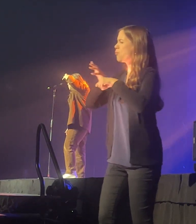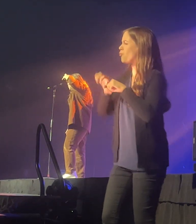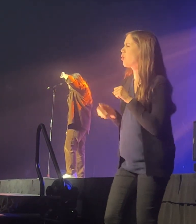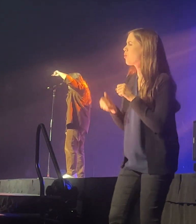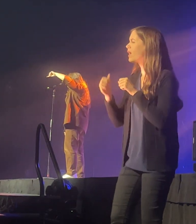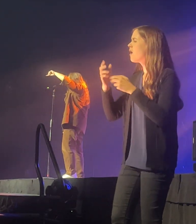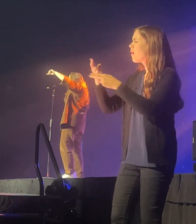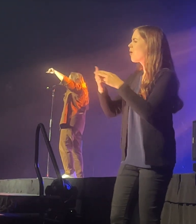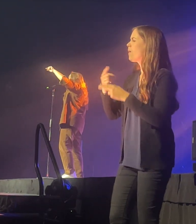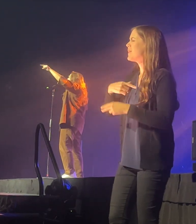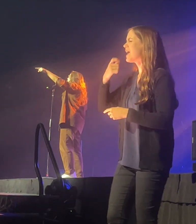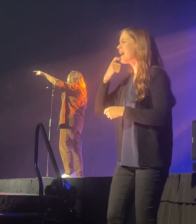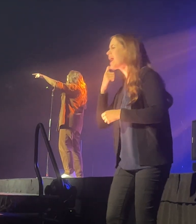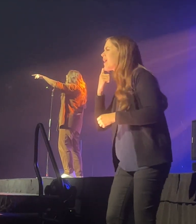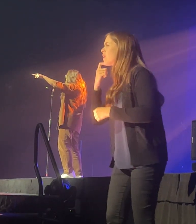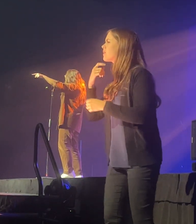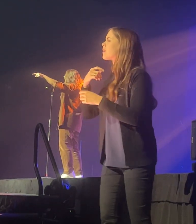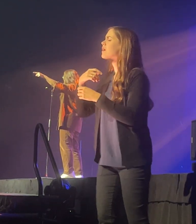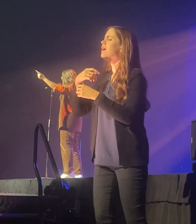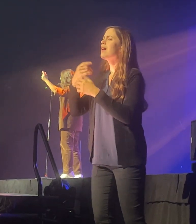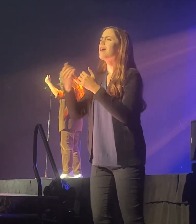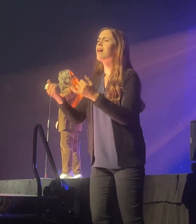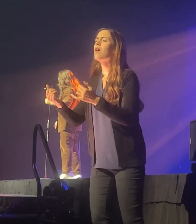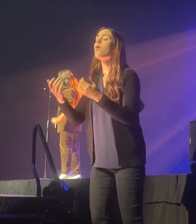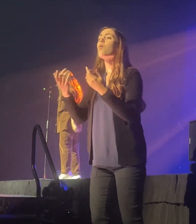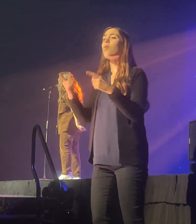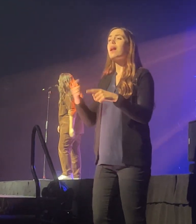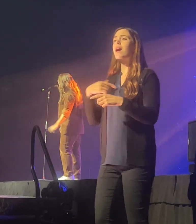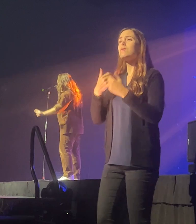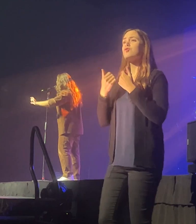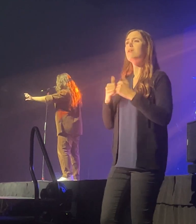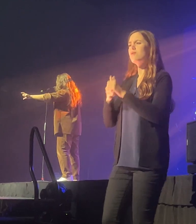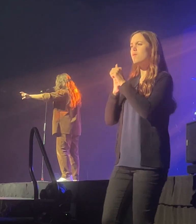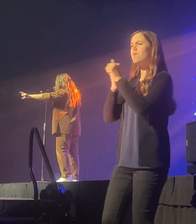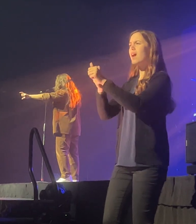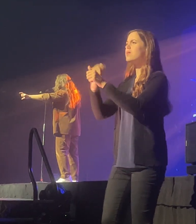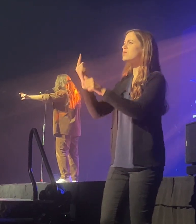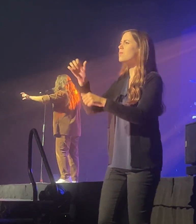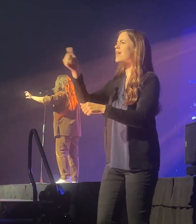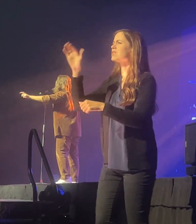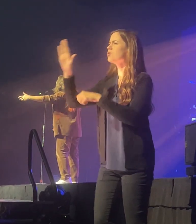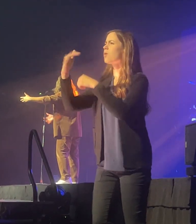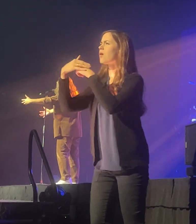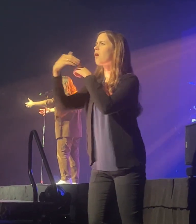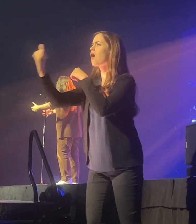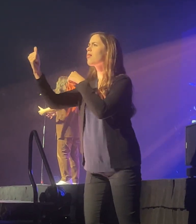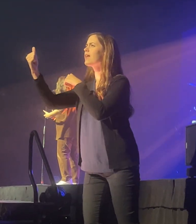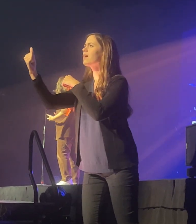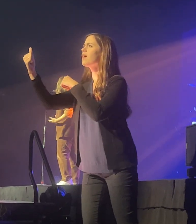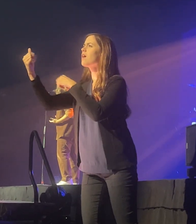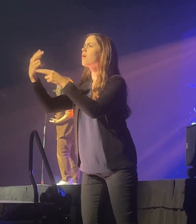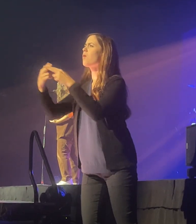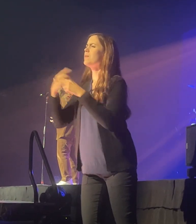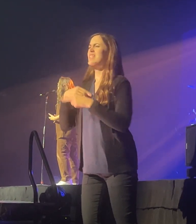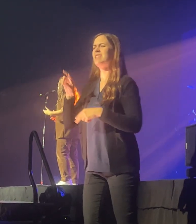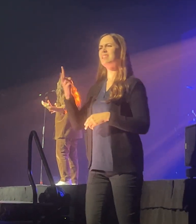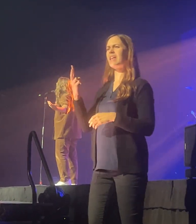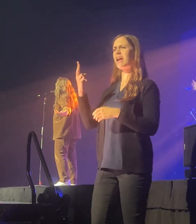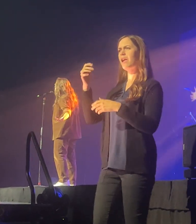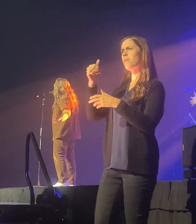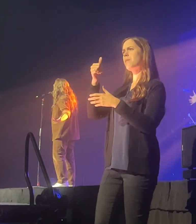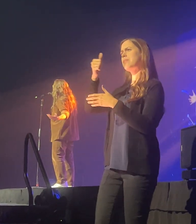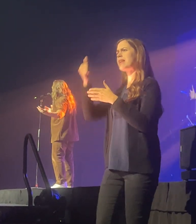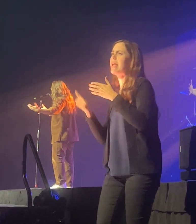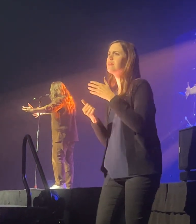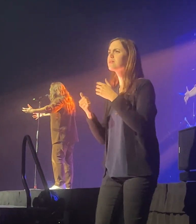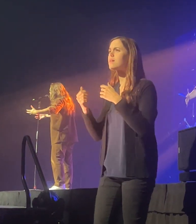of someone else's calling, and we hear second place. When our pain cripples us to a point where we